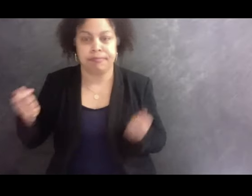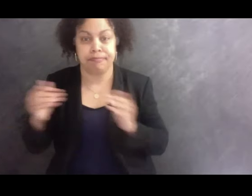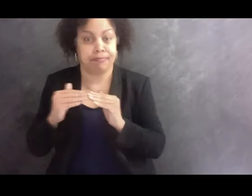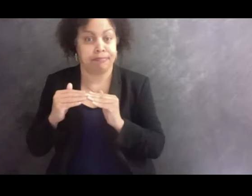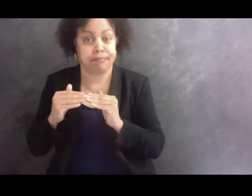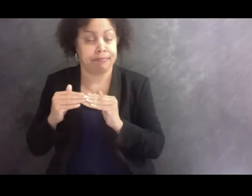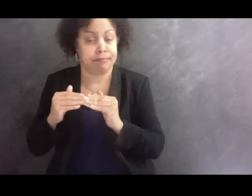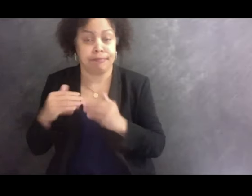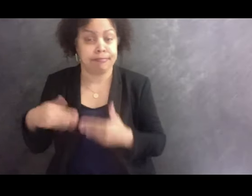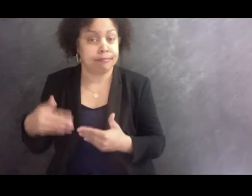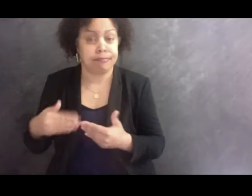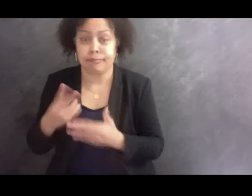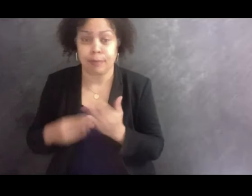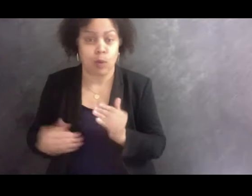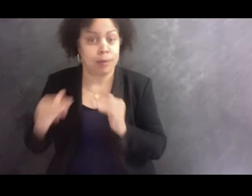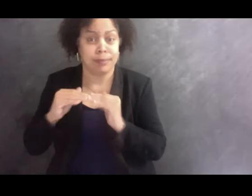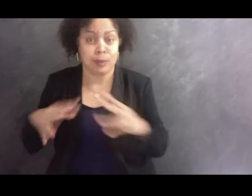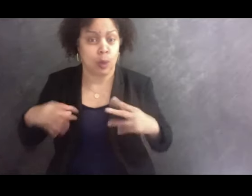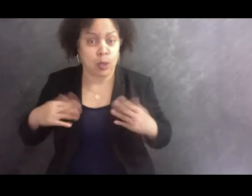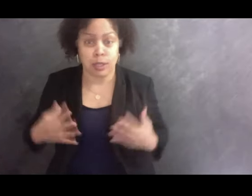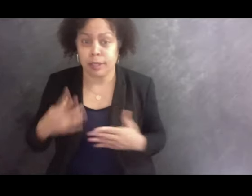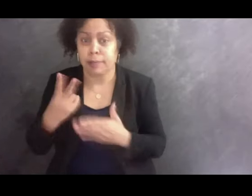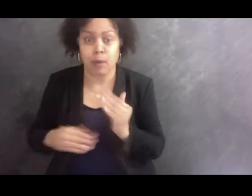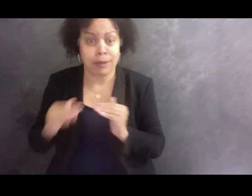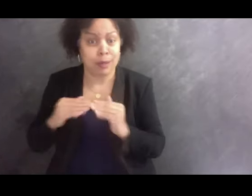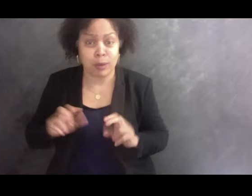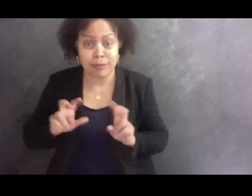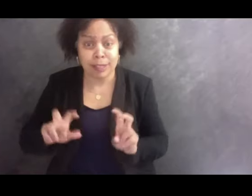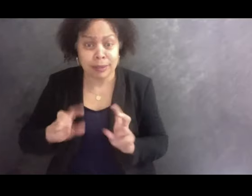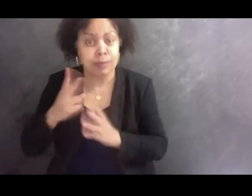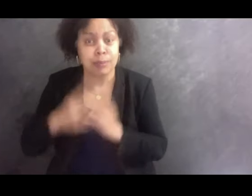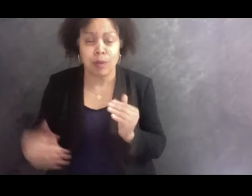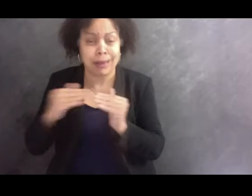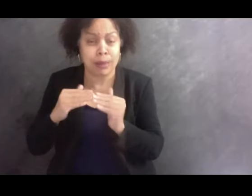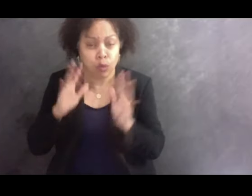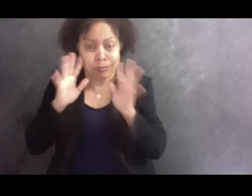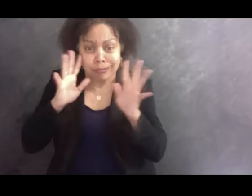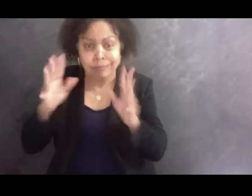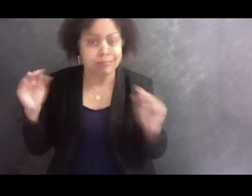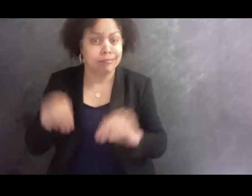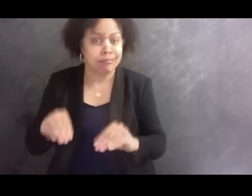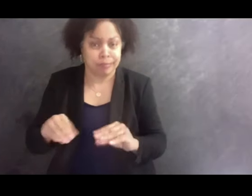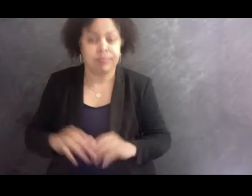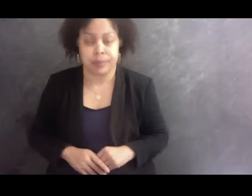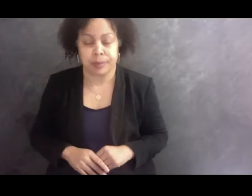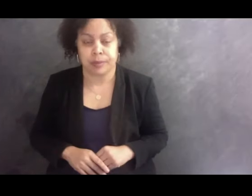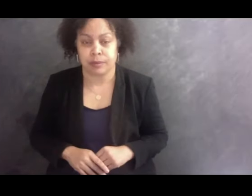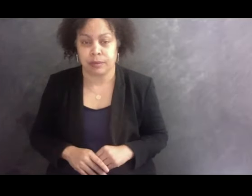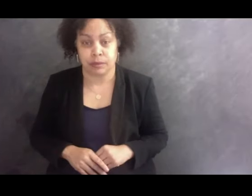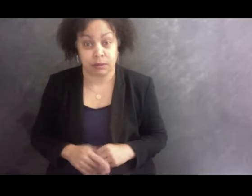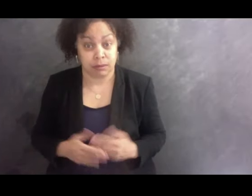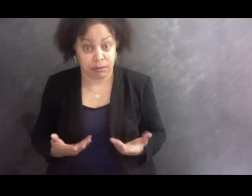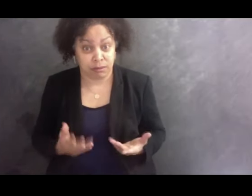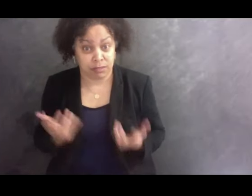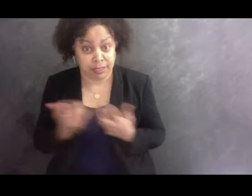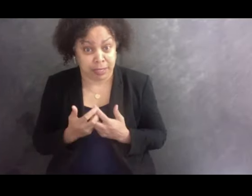has equal ownership, investment, generative relationship to the project. If that does not describe the work that,